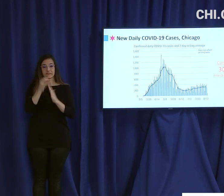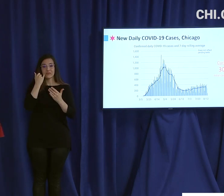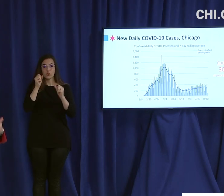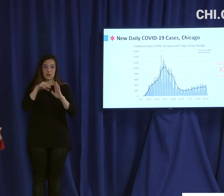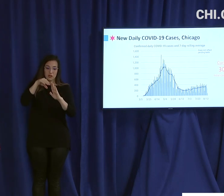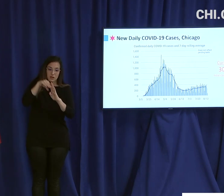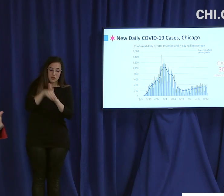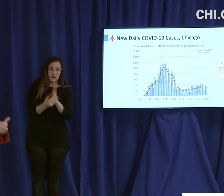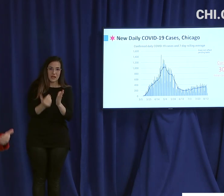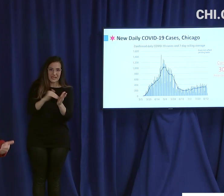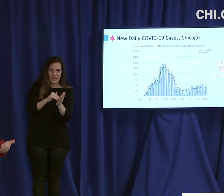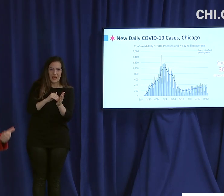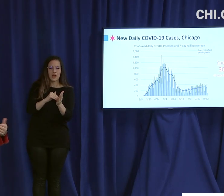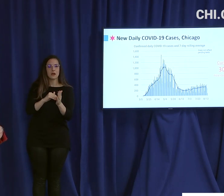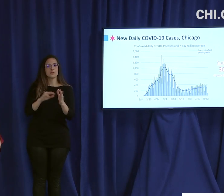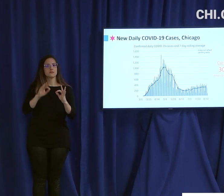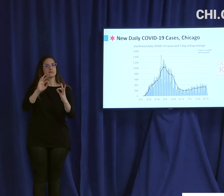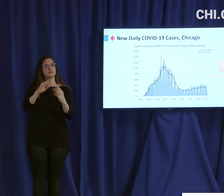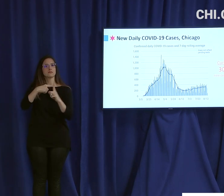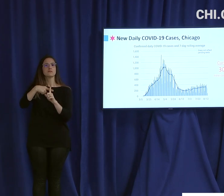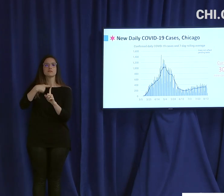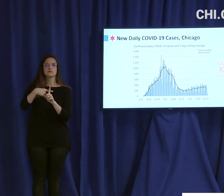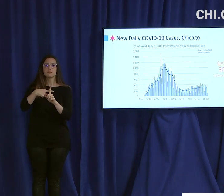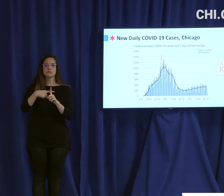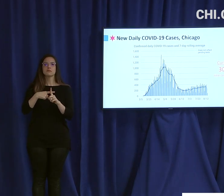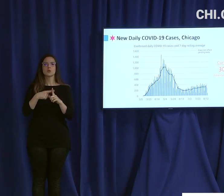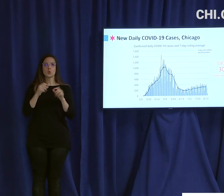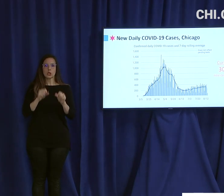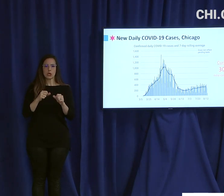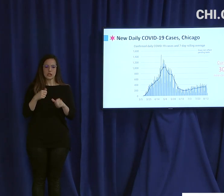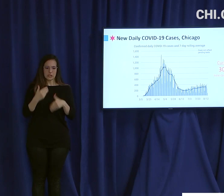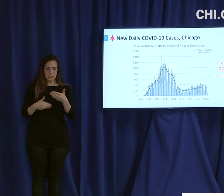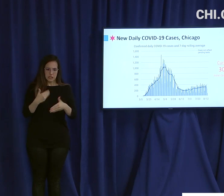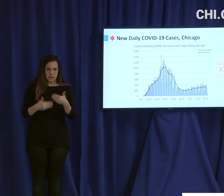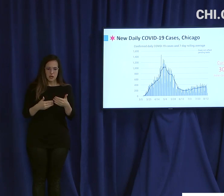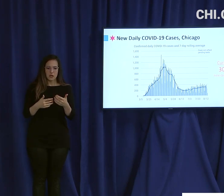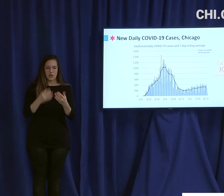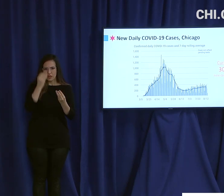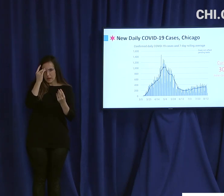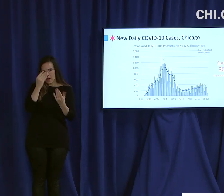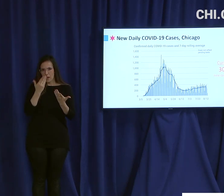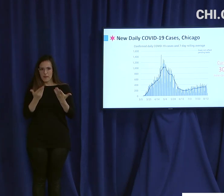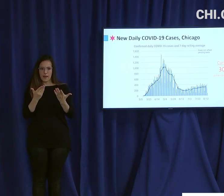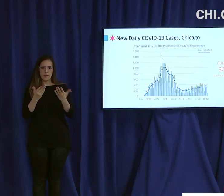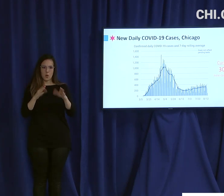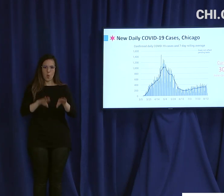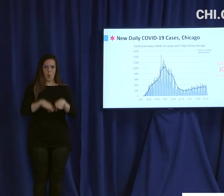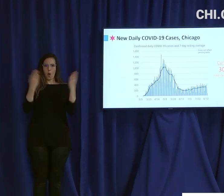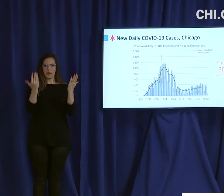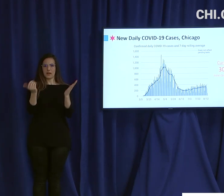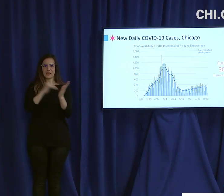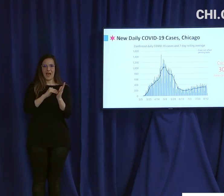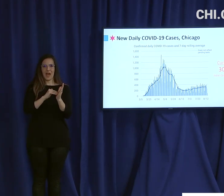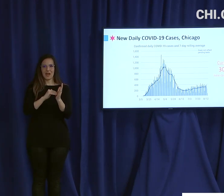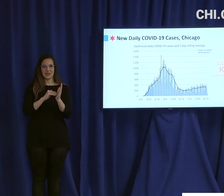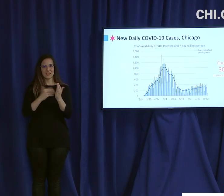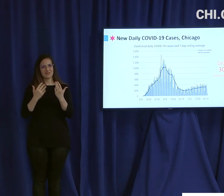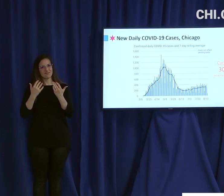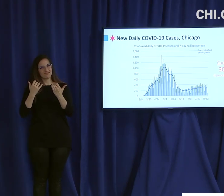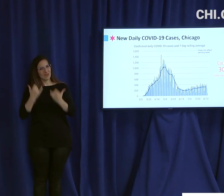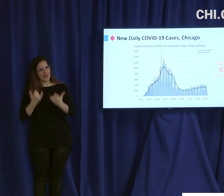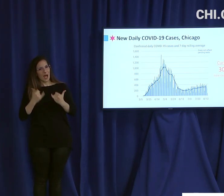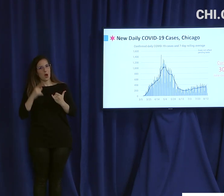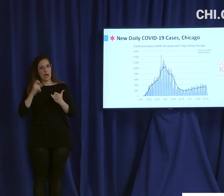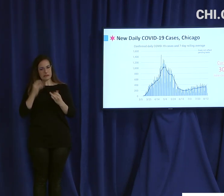us again be starting to move forward thinking about reopening instead of needing to think about taking additional precautions. I'll also remind you